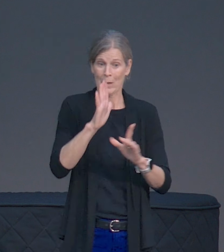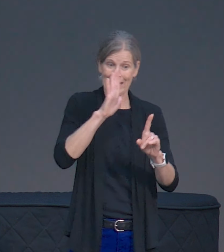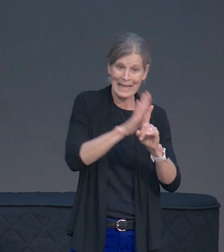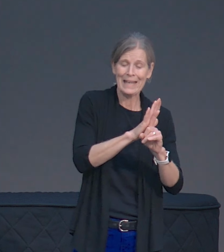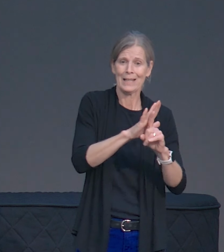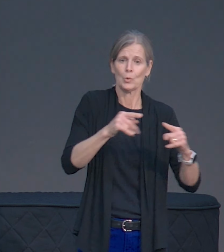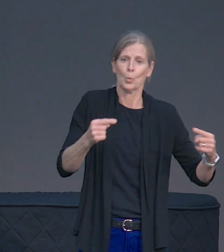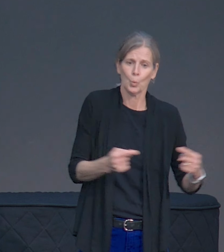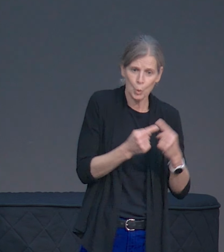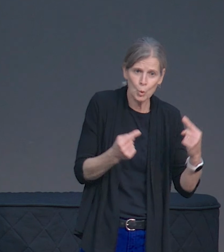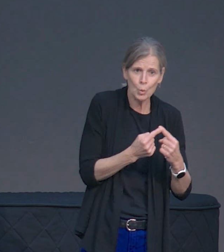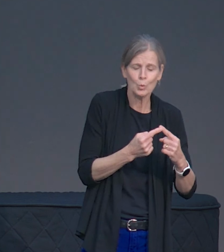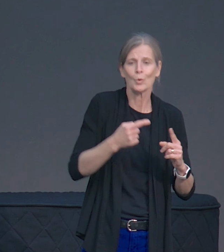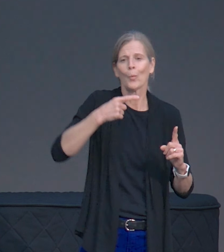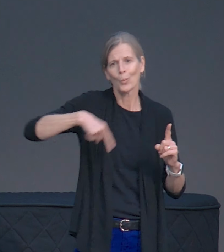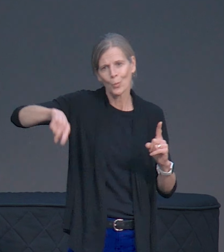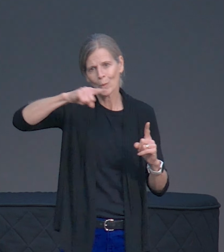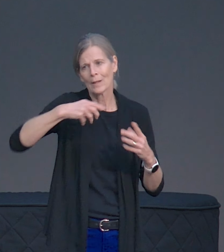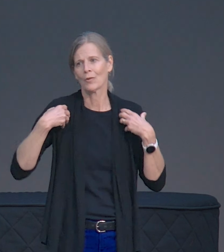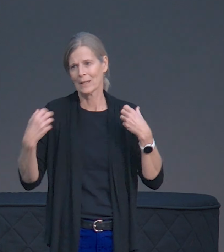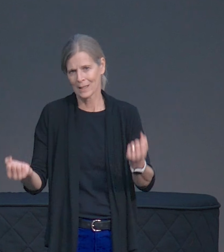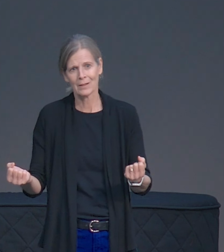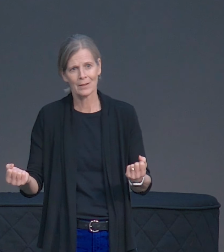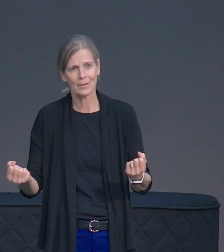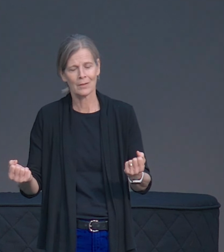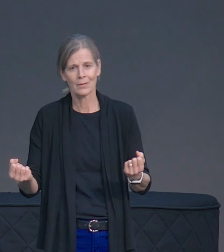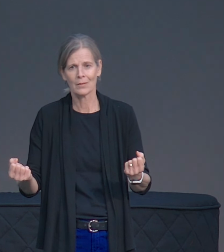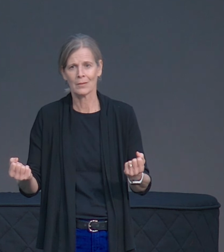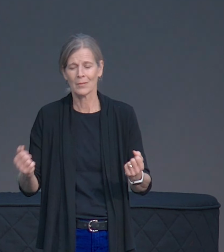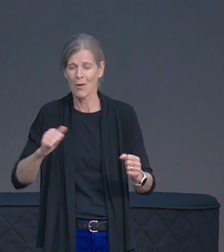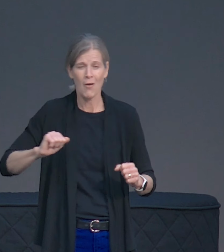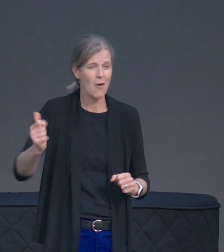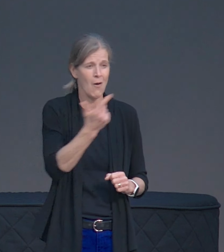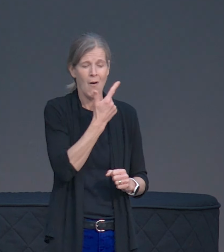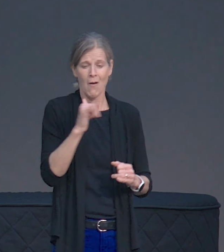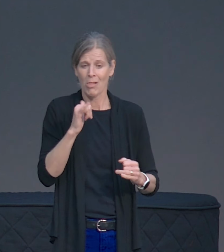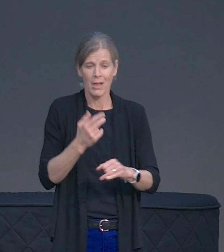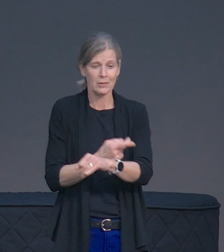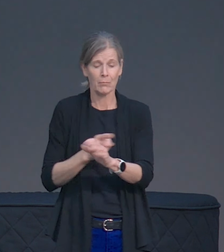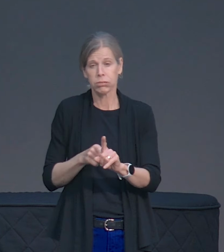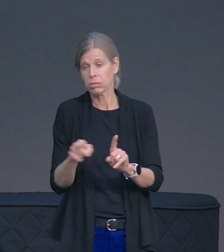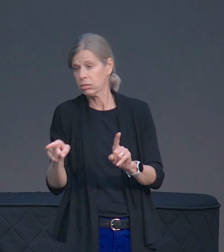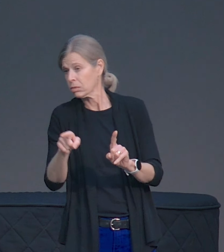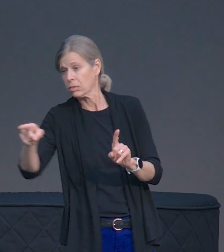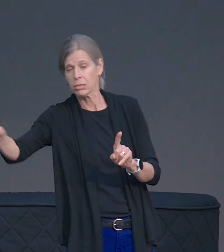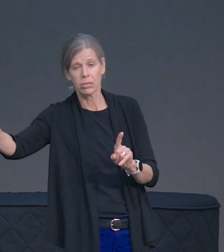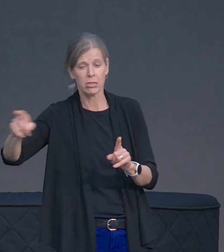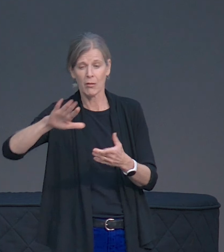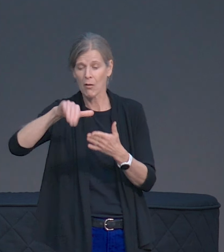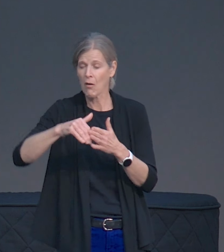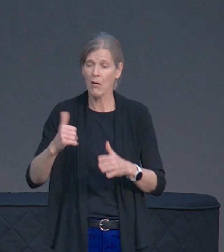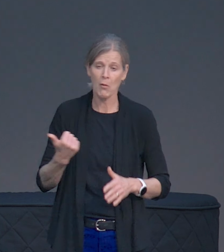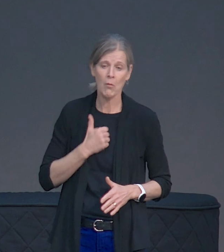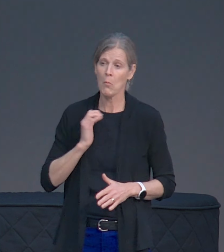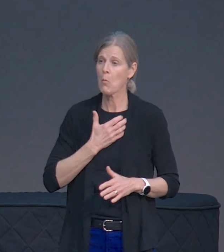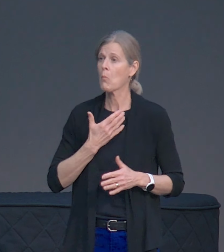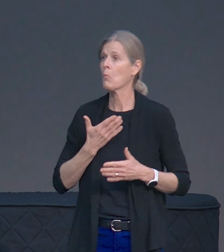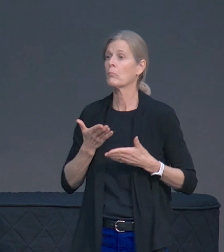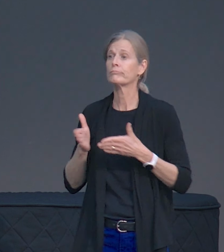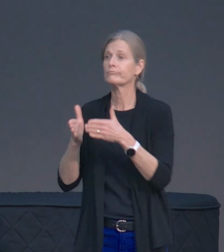Are Healed All We Like Sheep Have Gone Astray We Have Turned Everyone To His Own Way